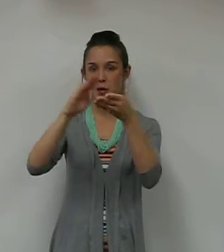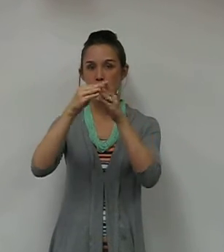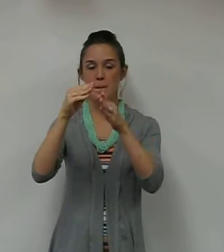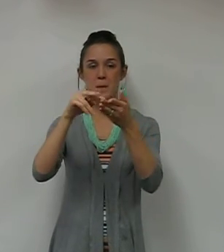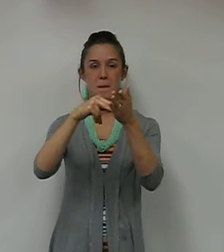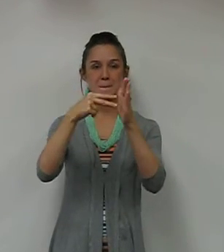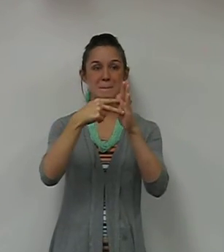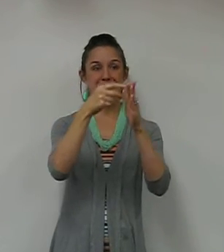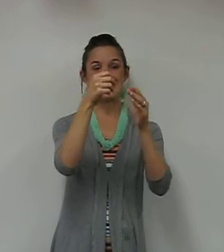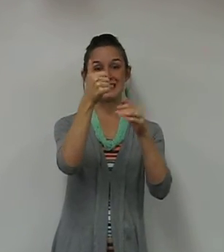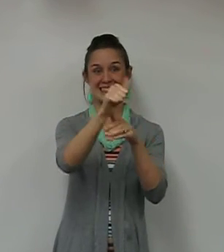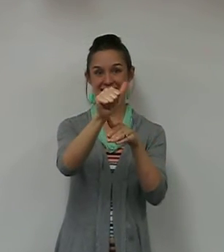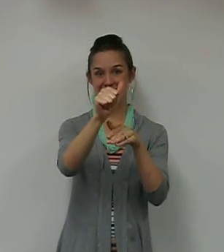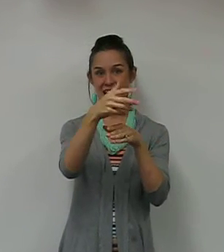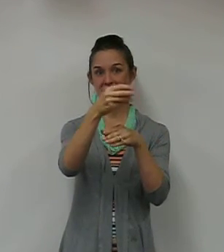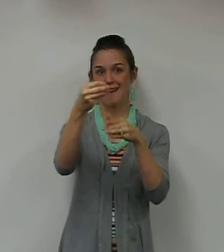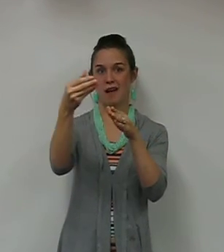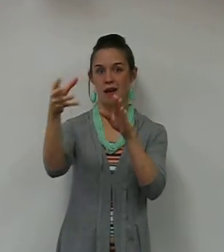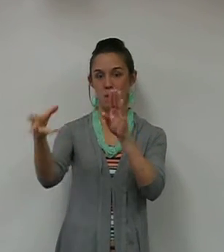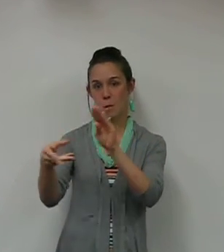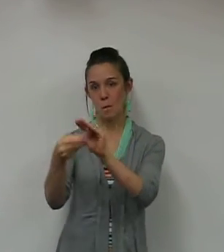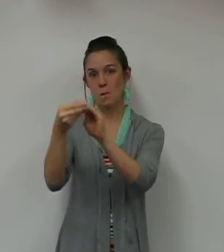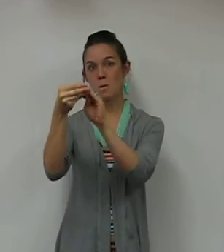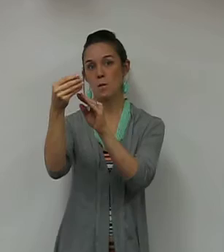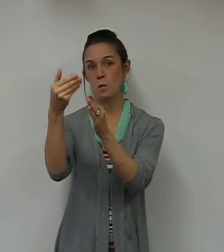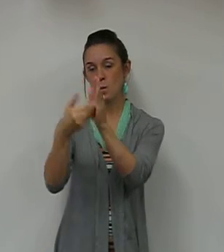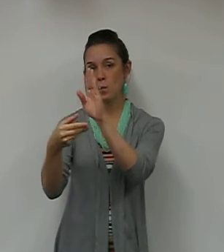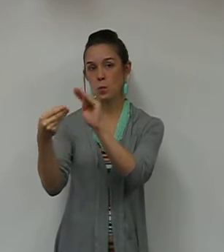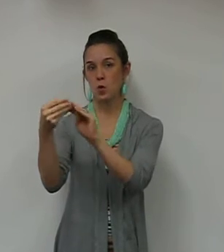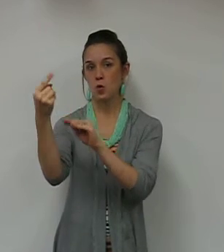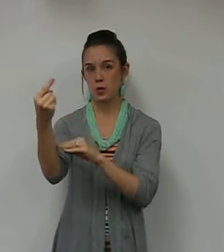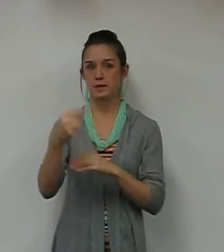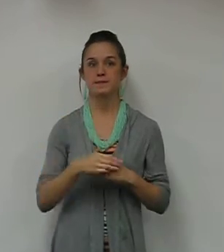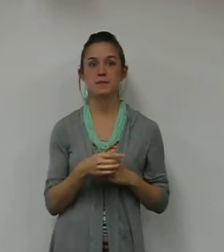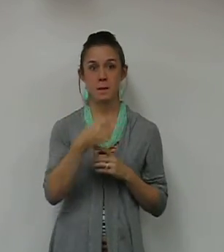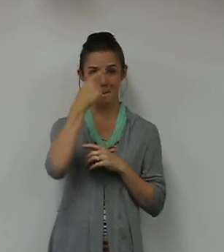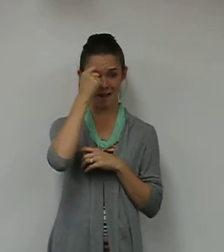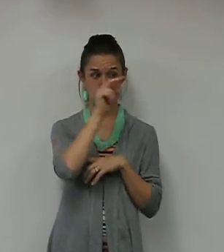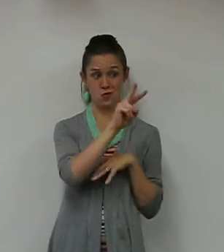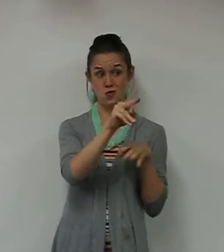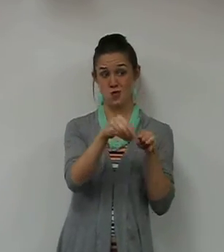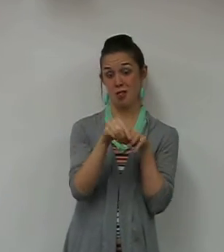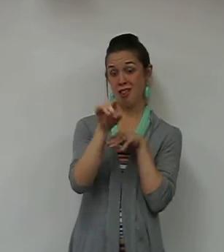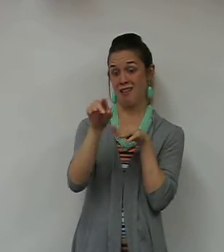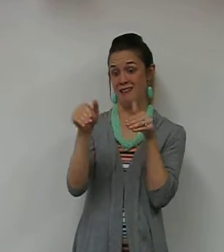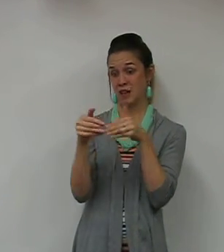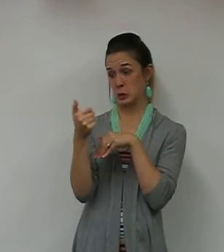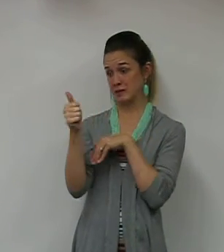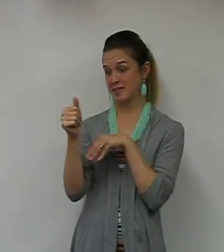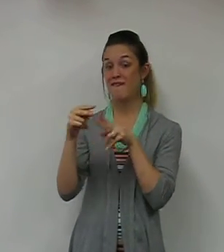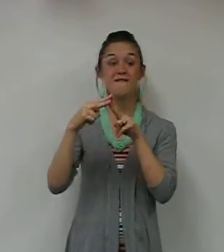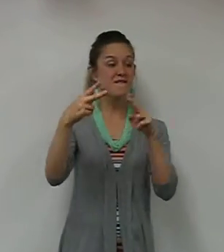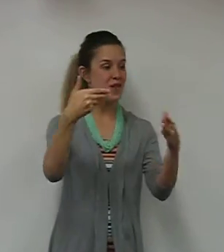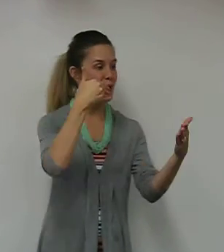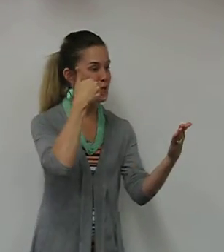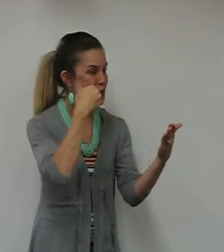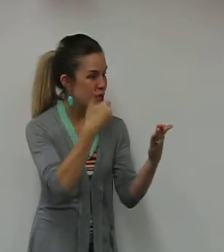some more ones. Because 2 plus 8 equals 10. Very good. Okay, I'm going to